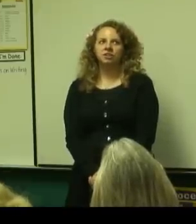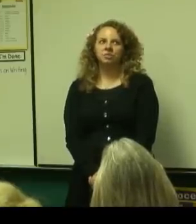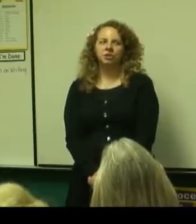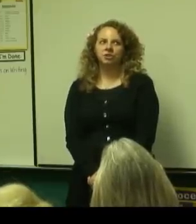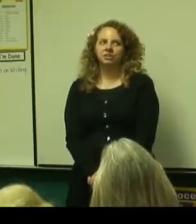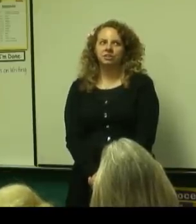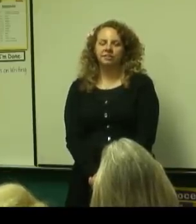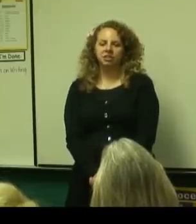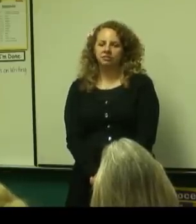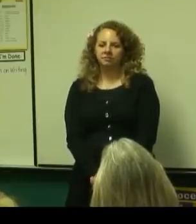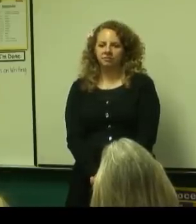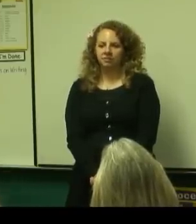237,000.